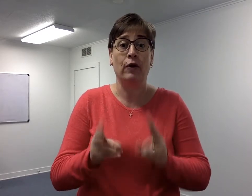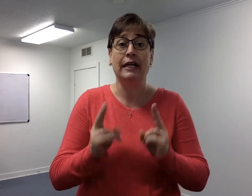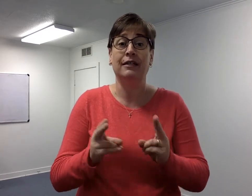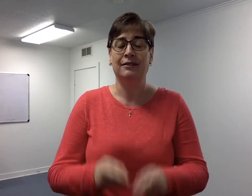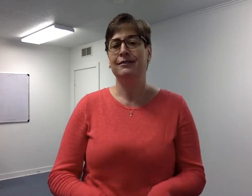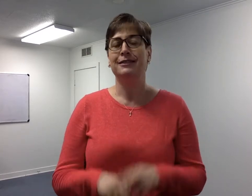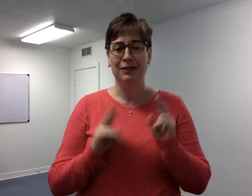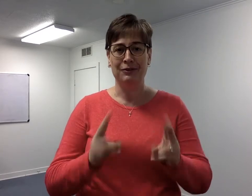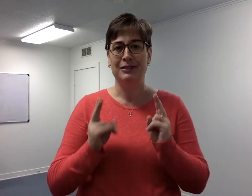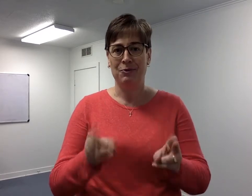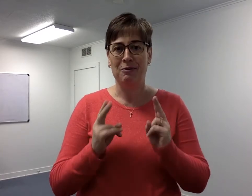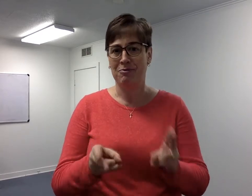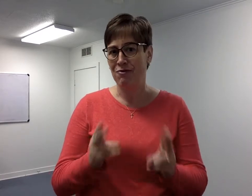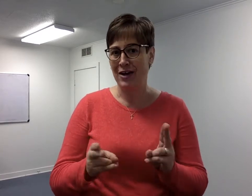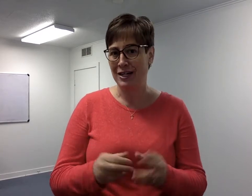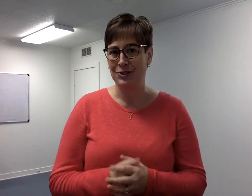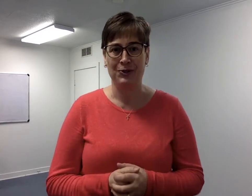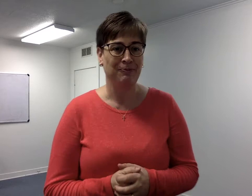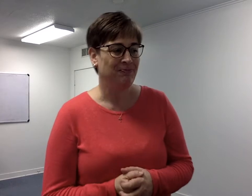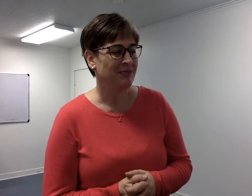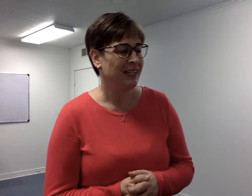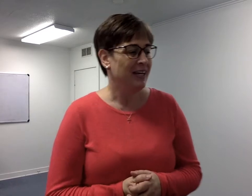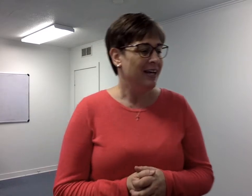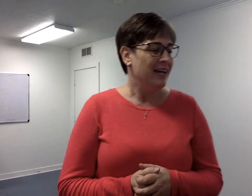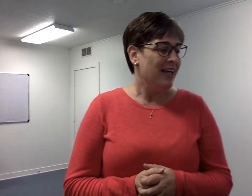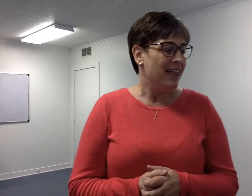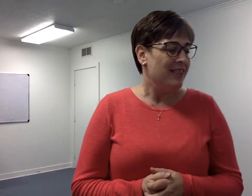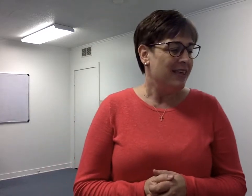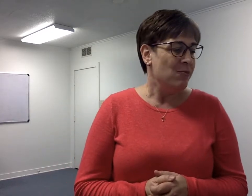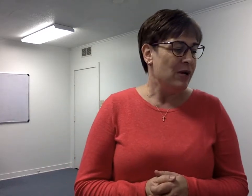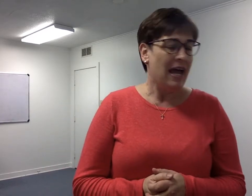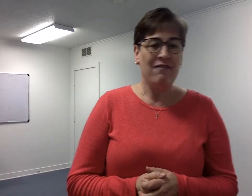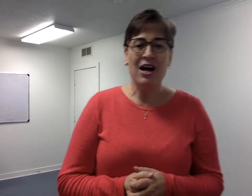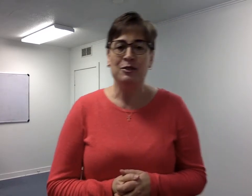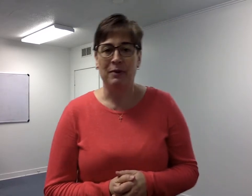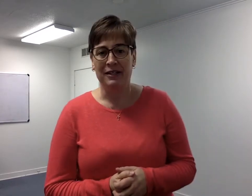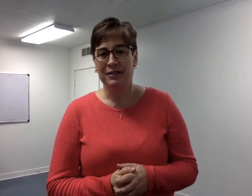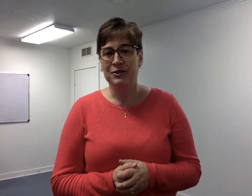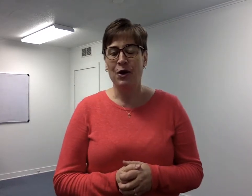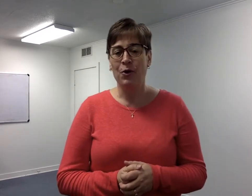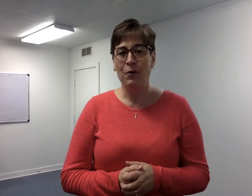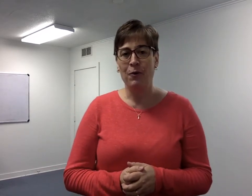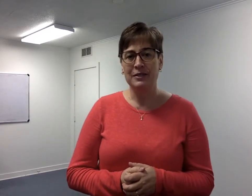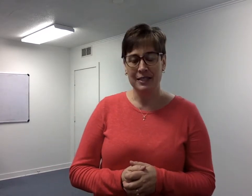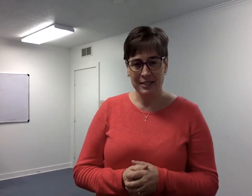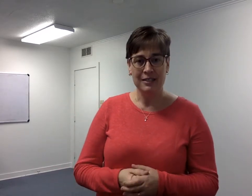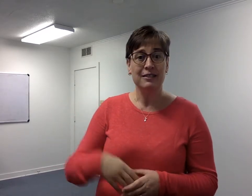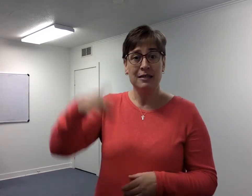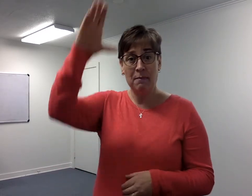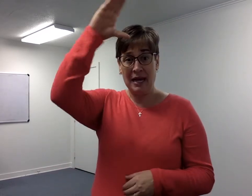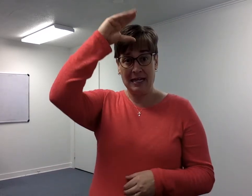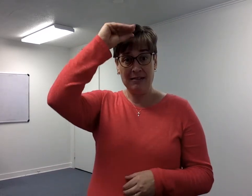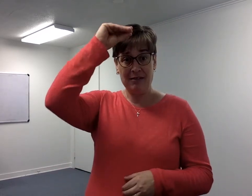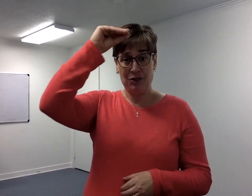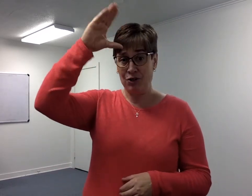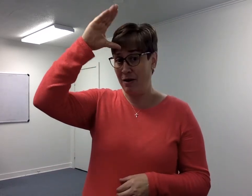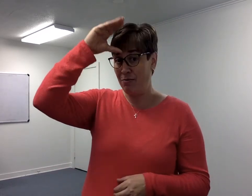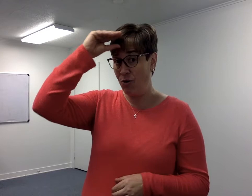hurry. You want to move faster. Then we have husband. So since it's a man, that's talking about a